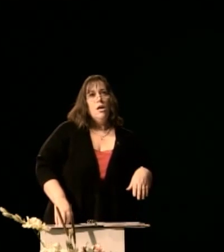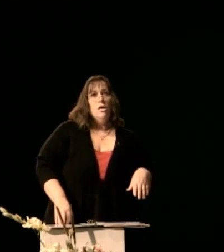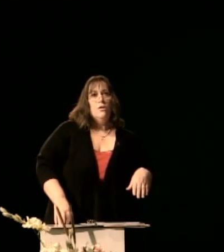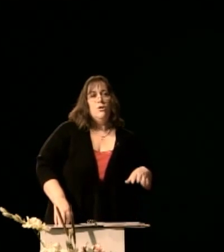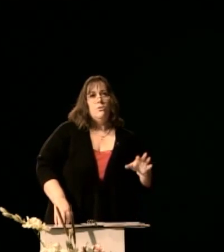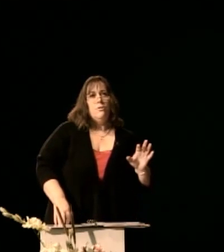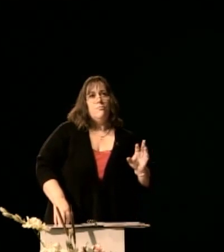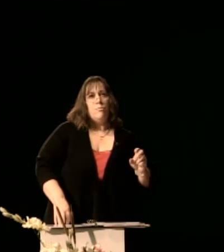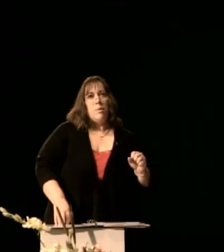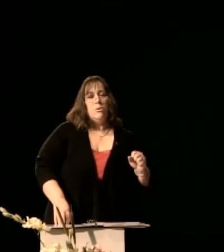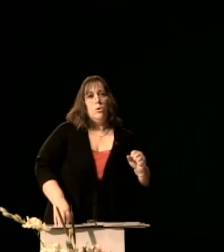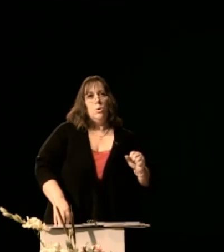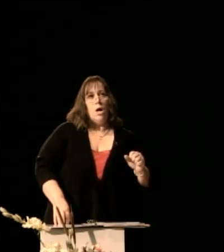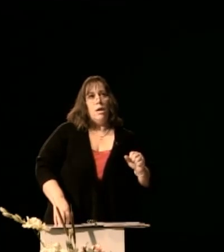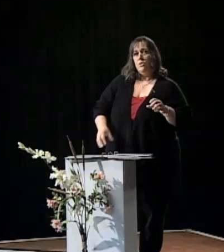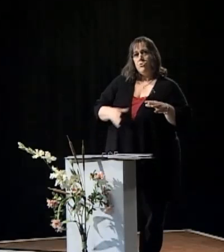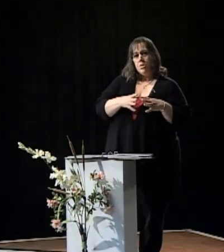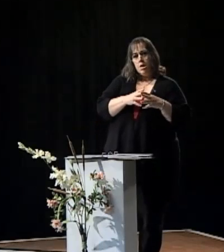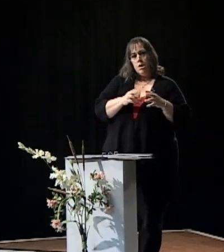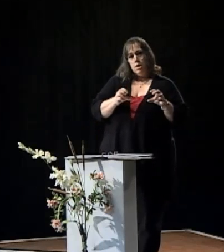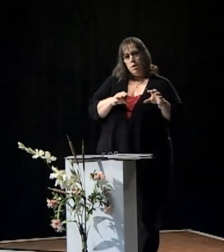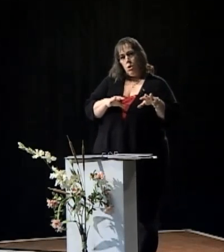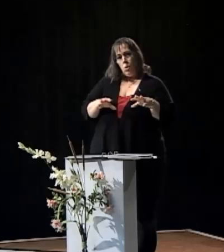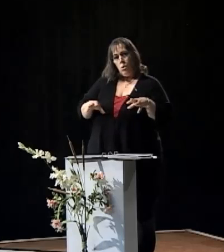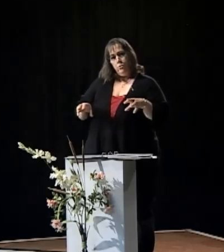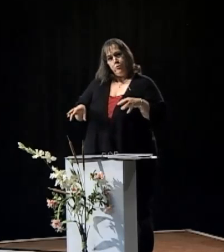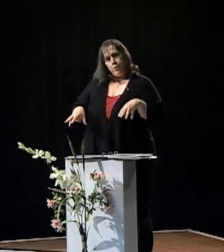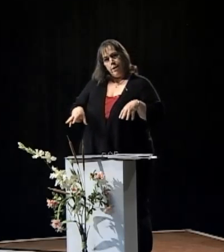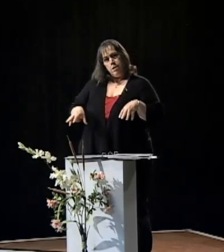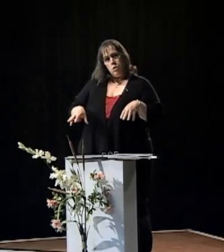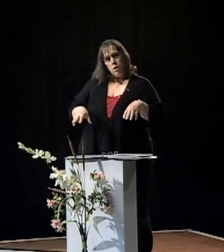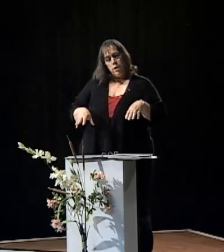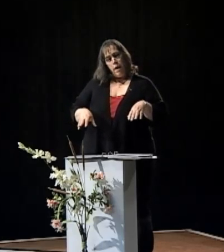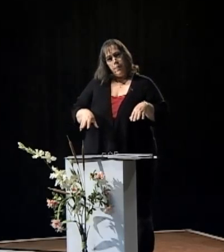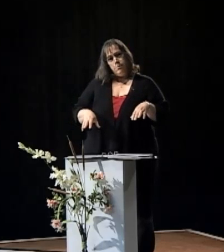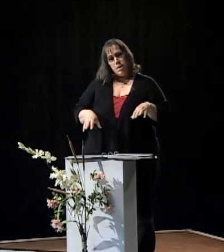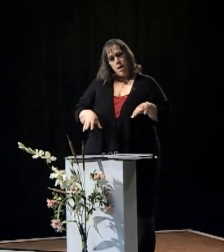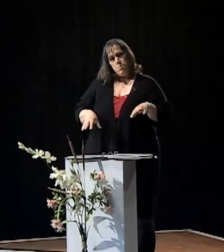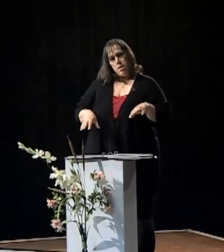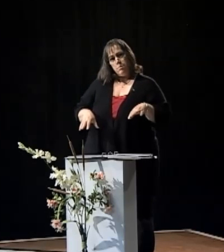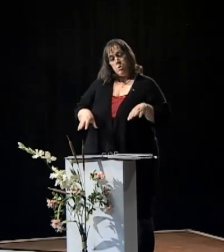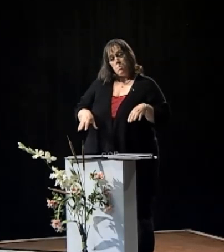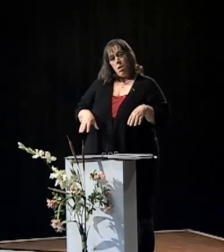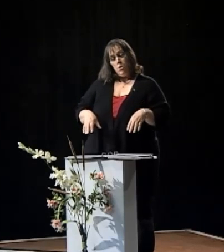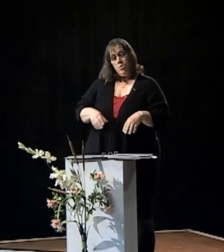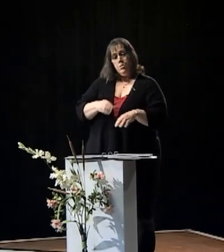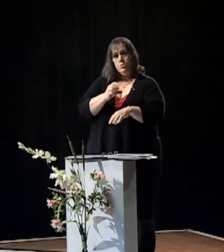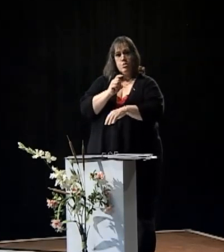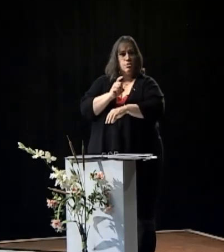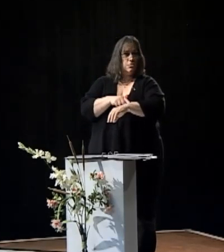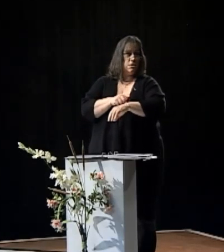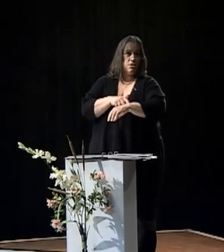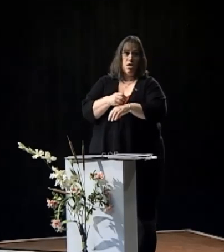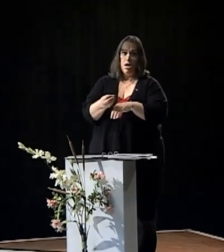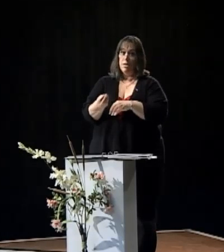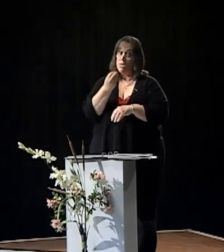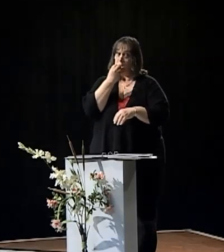You don't, for people who aren't understanding like a whole phrase, you can cut them down to make them smaller. So it's just time to